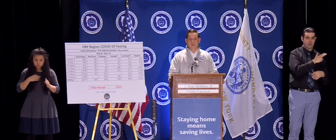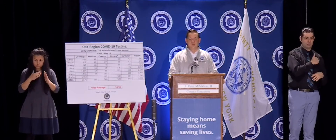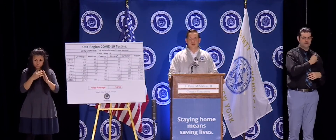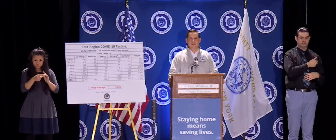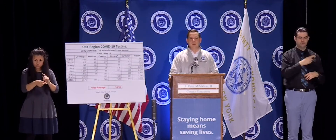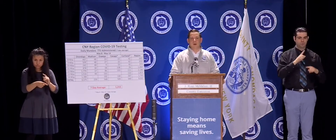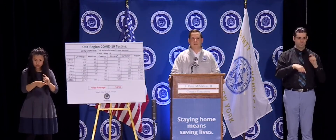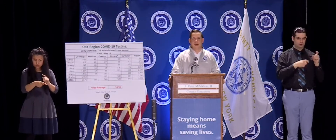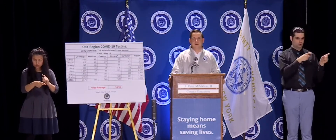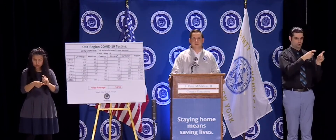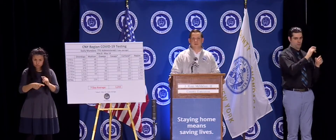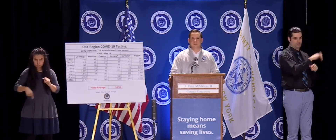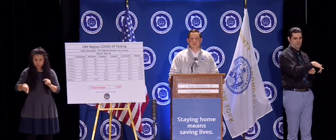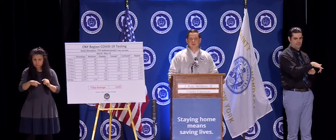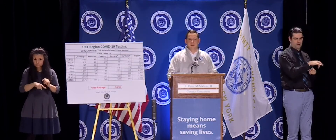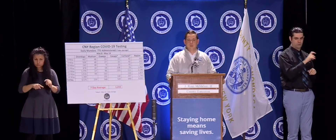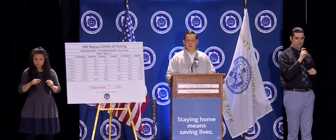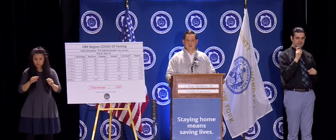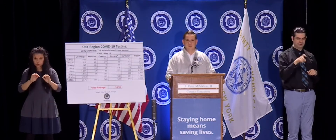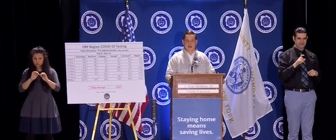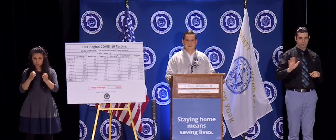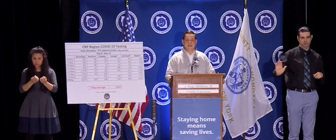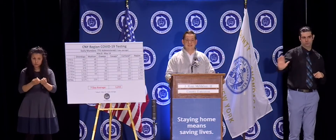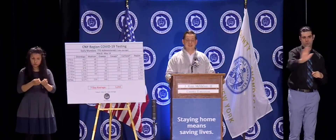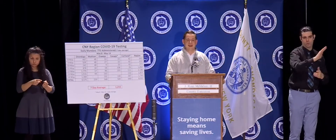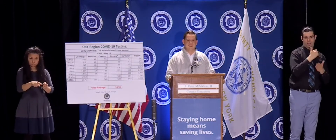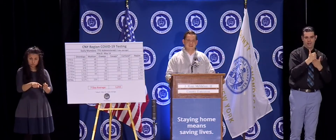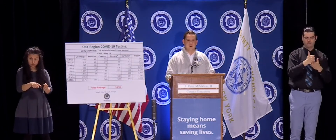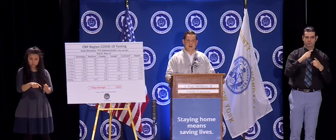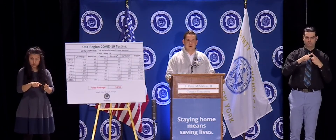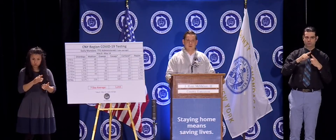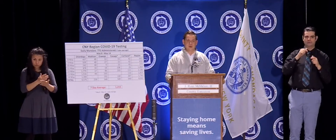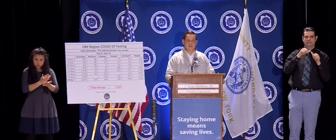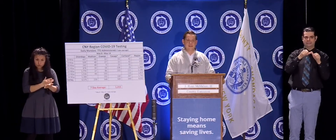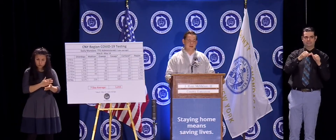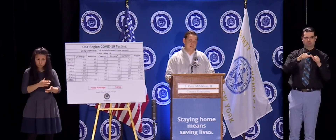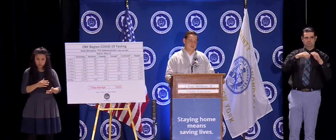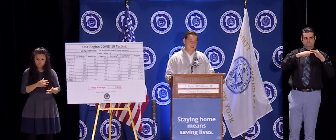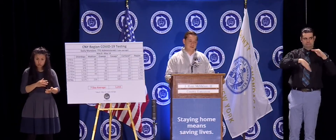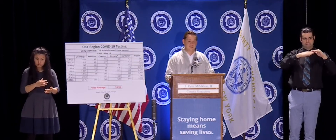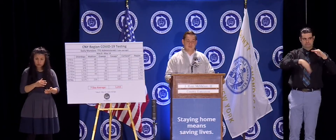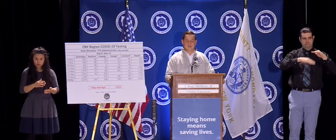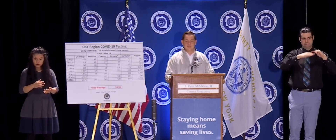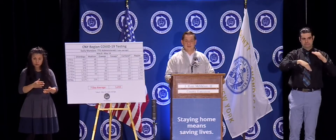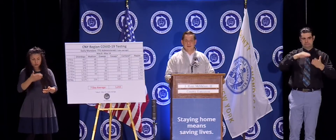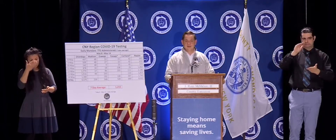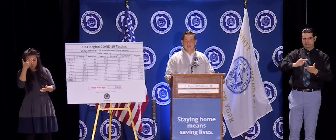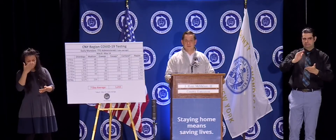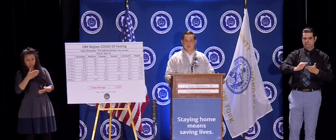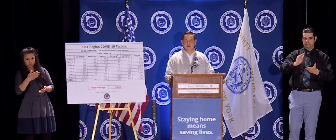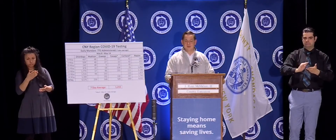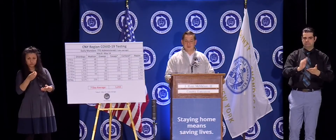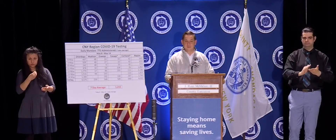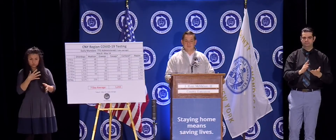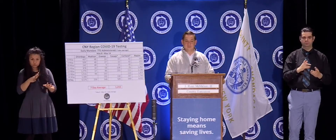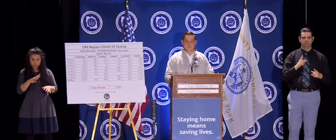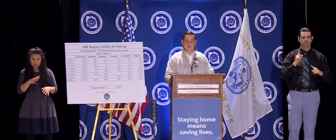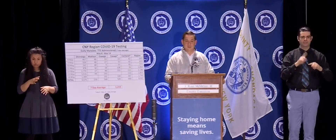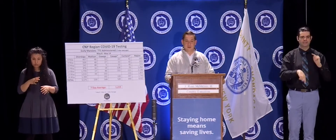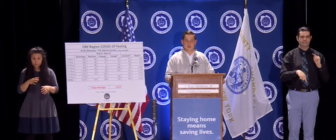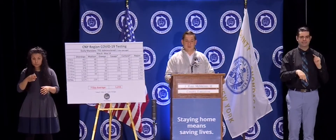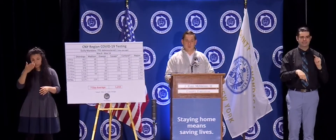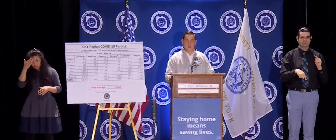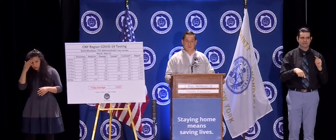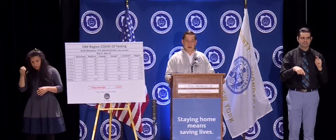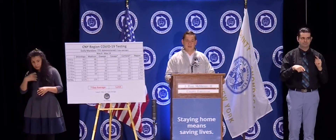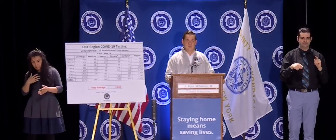we need the community's help on that. And we need you not to get sick. So how don't you get sick? Well, you keep 6 feet, from